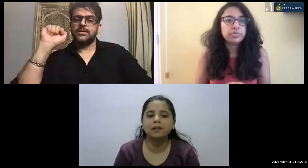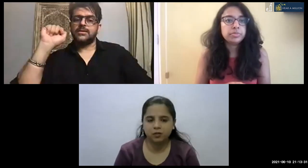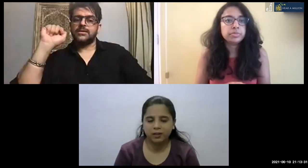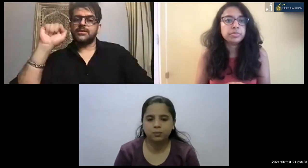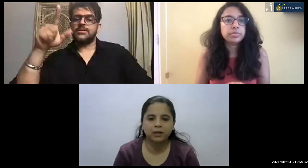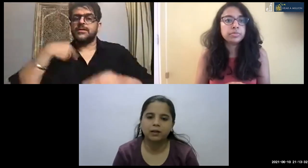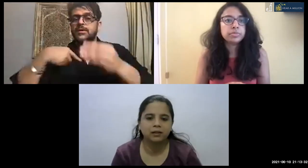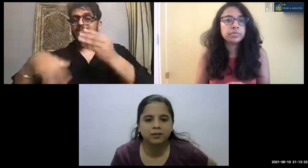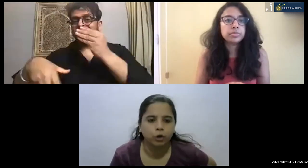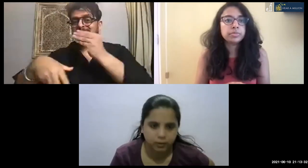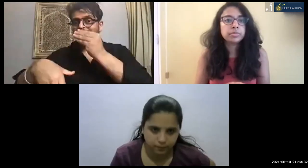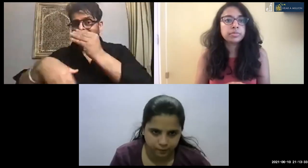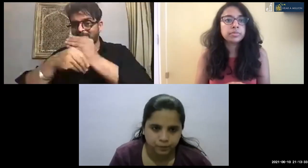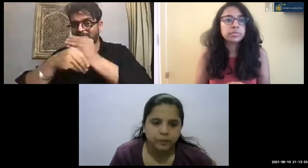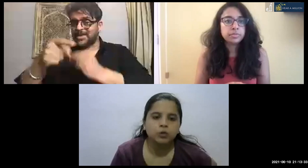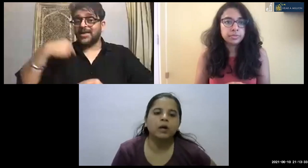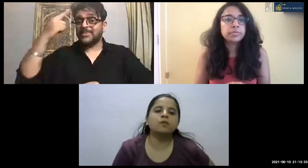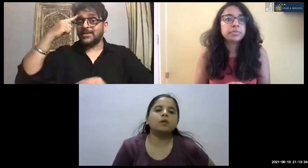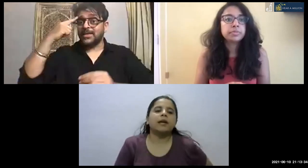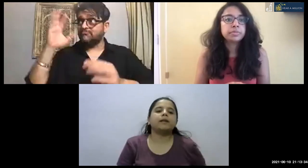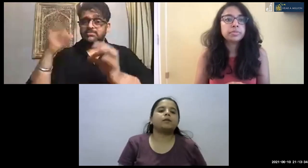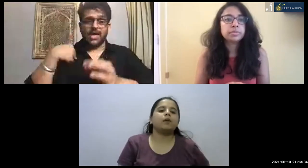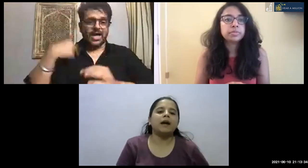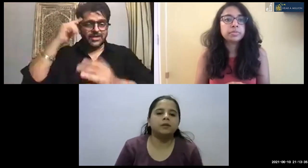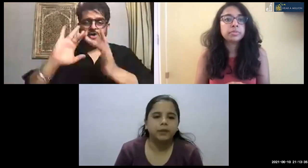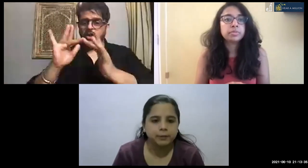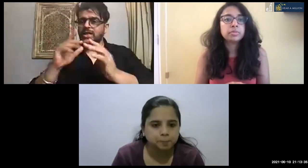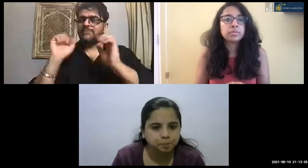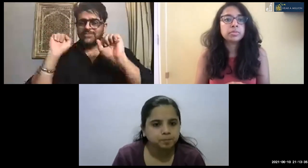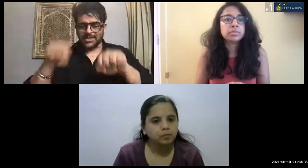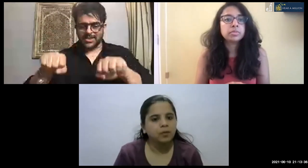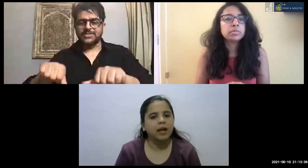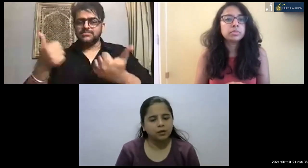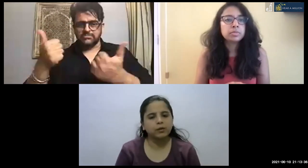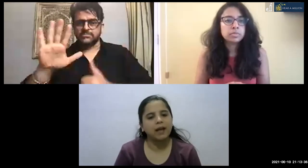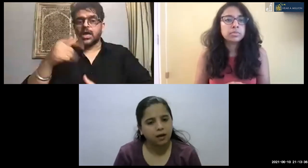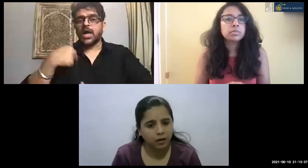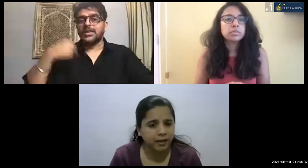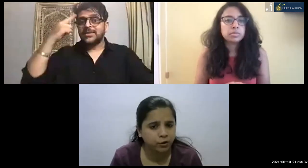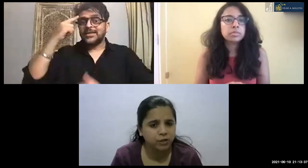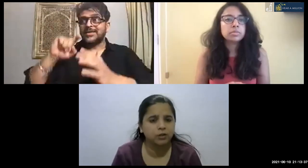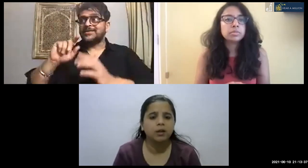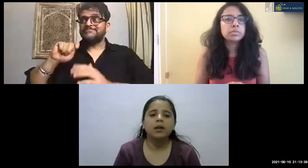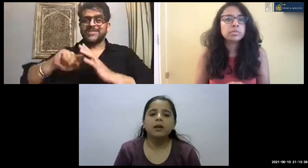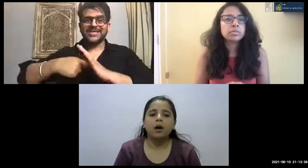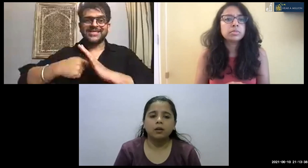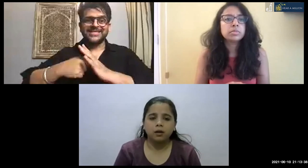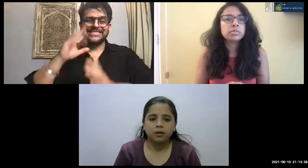they feel stressed, but otherwise not. So I would like to add over here, I know, yeah, online